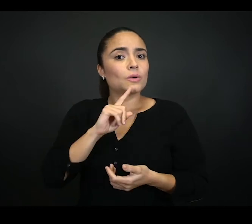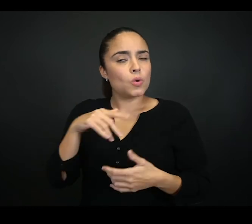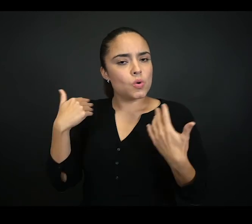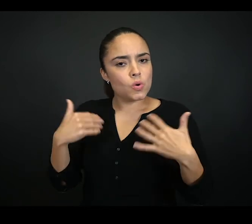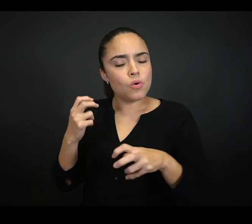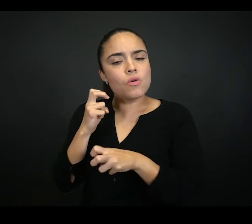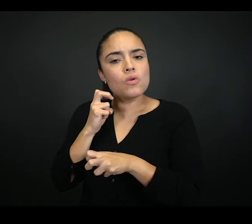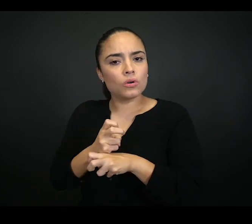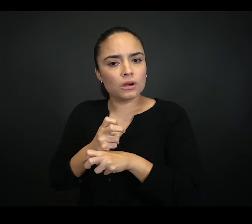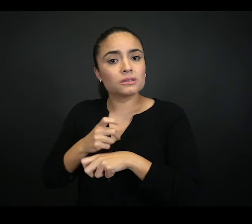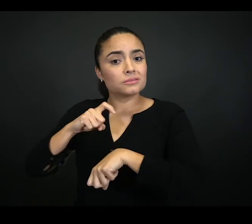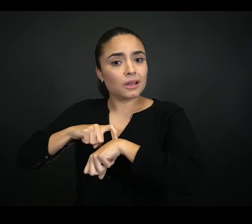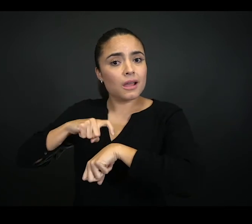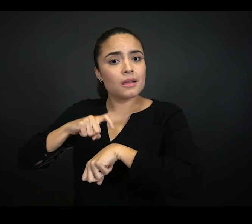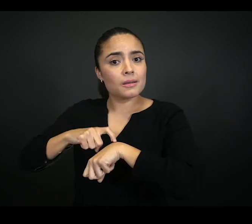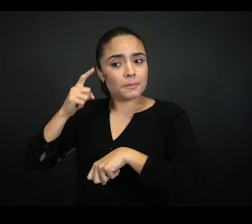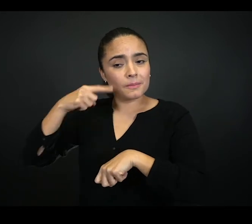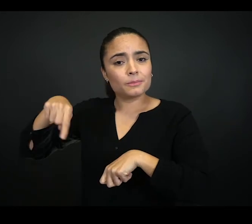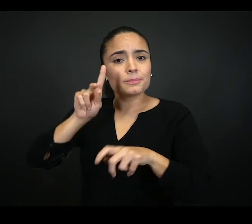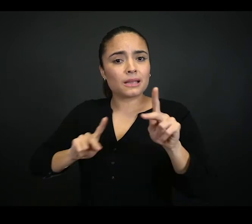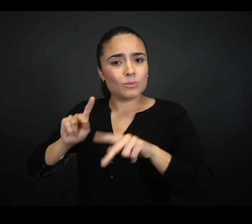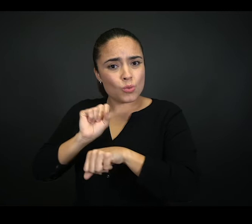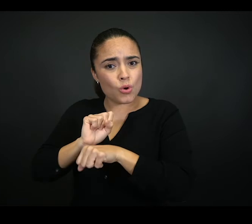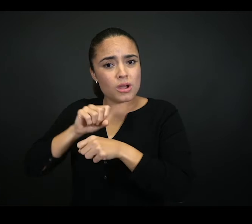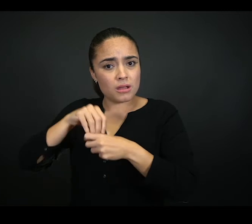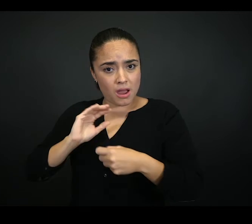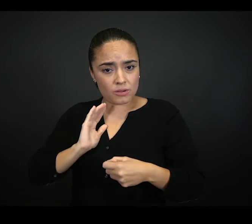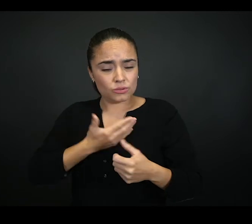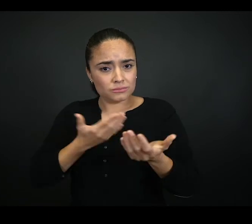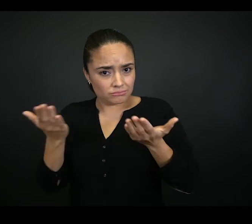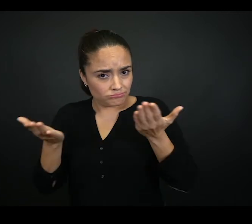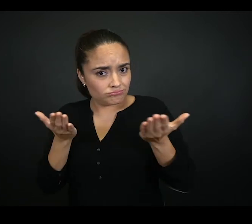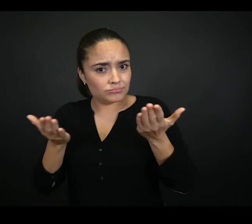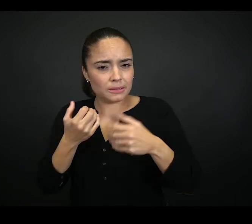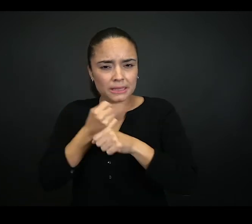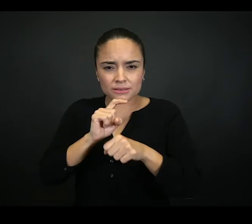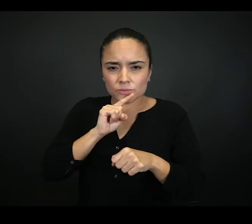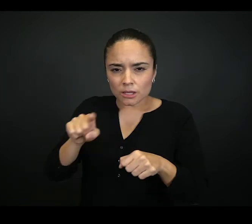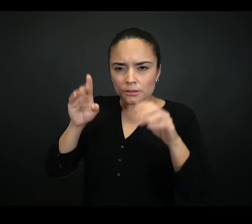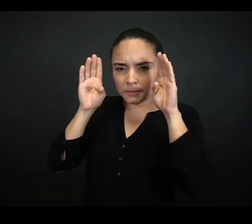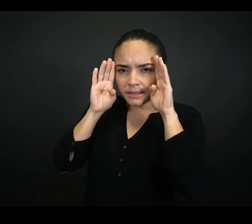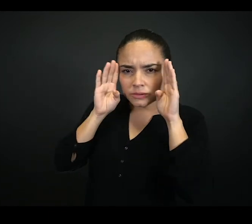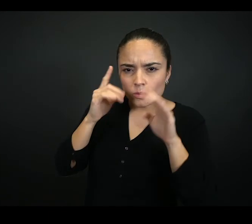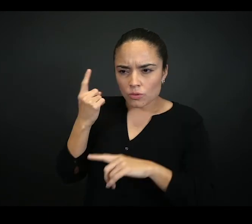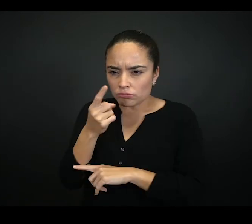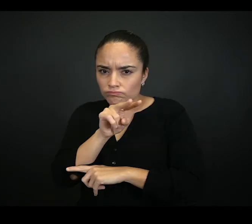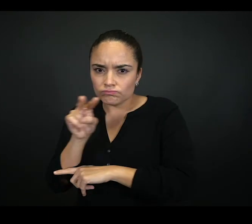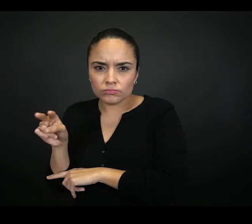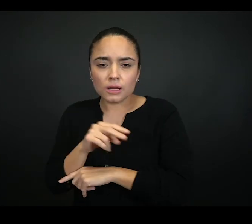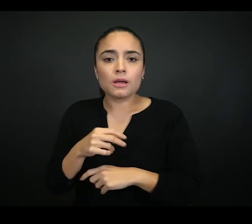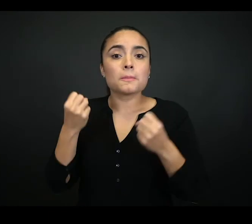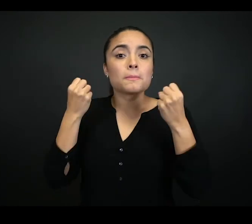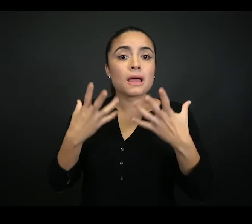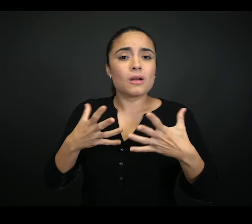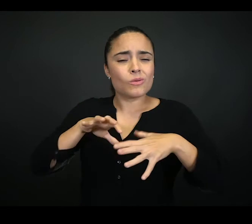difficult period for people working in services. Always being on high alert. There's a lot of grief and